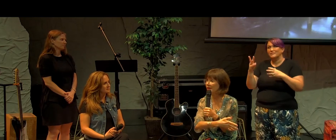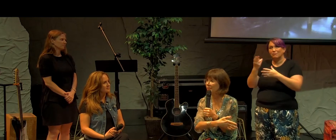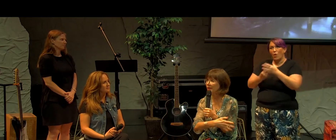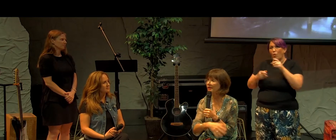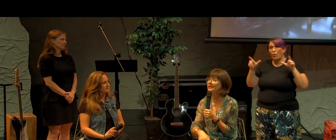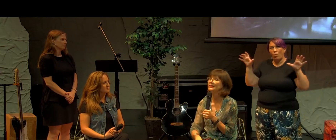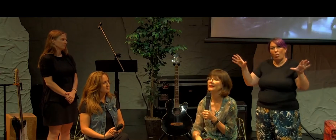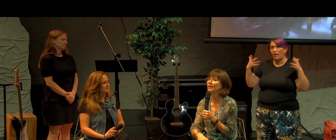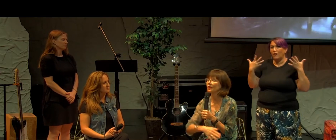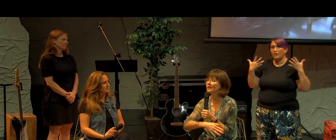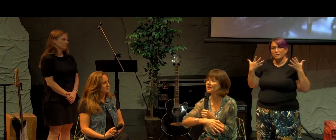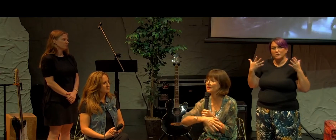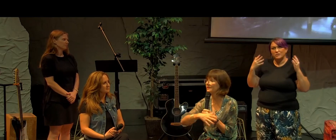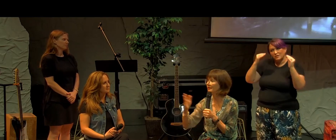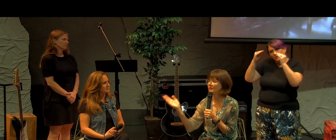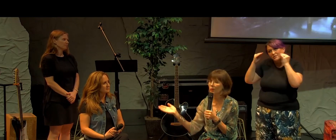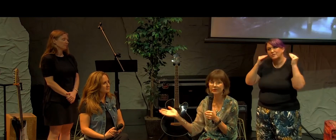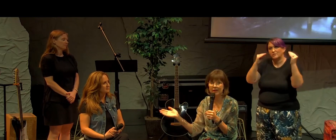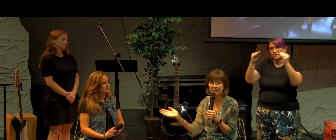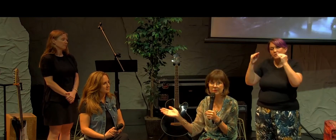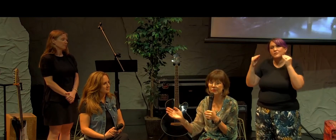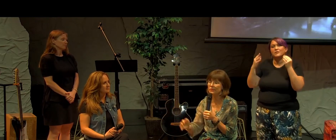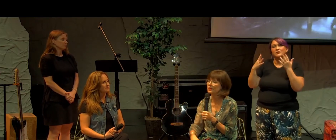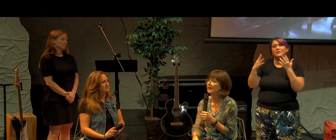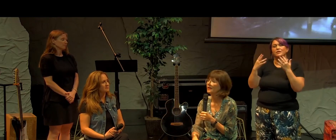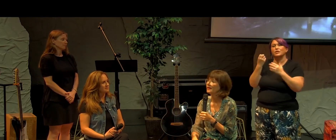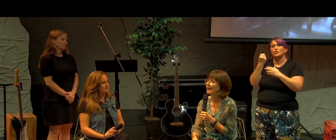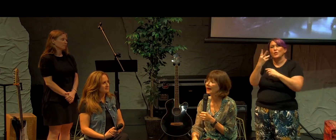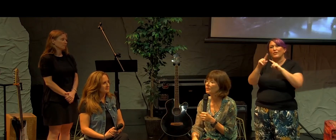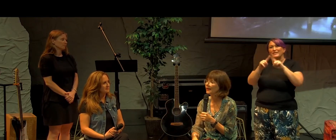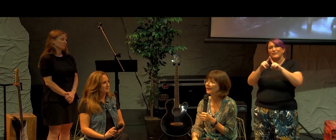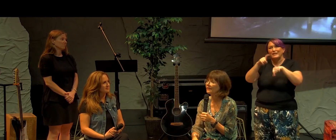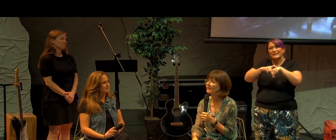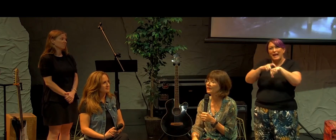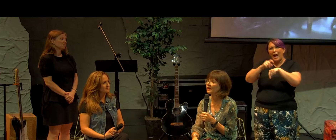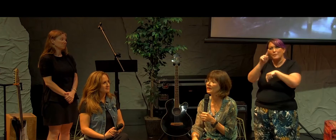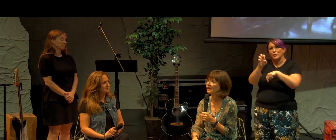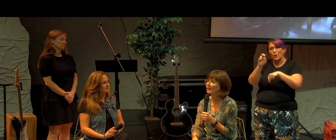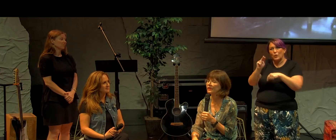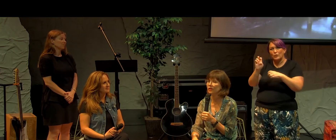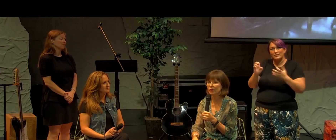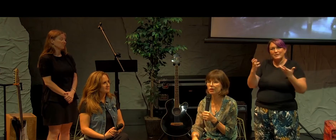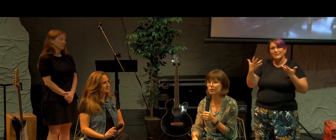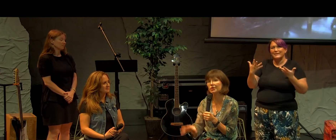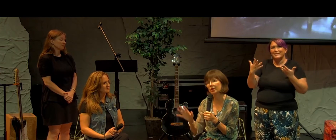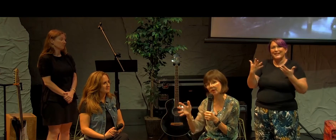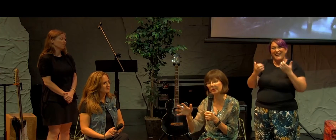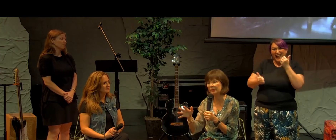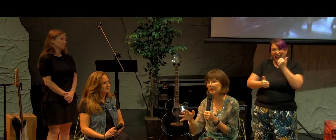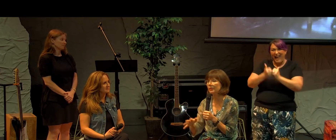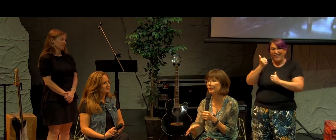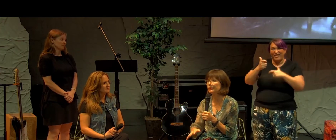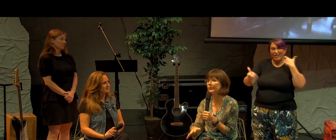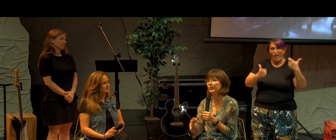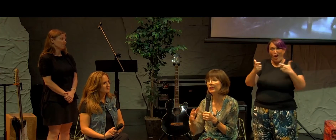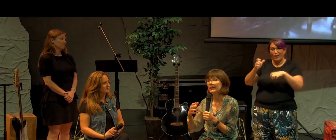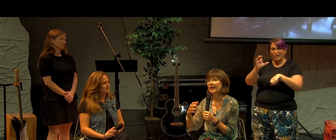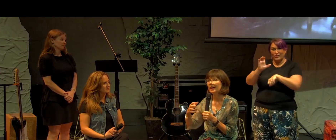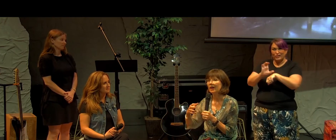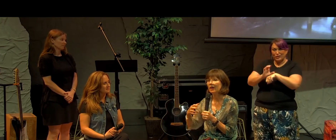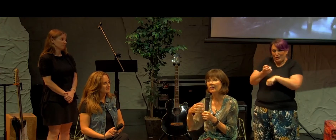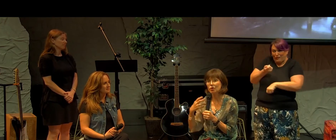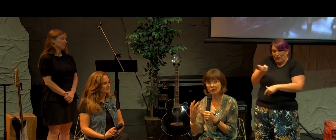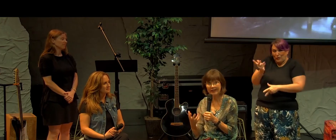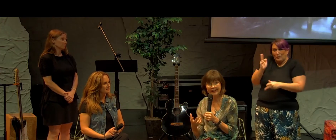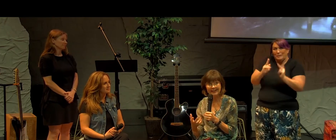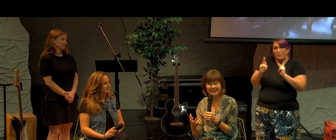of the empire, across 12 time zones. Now we have in every large church a couple of people who